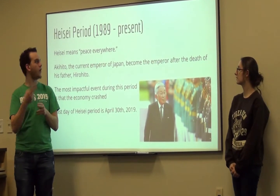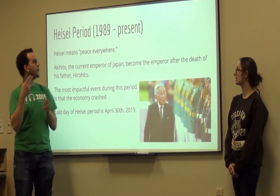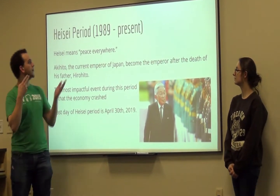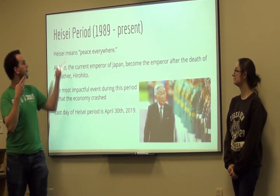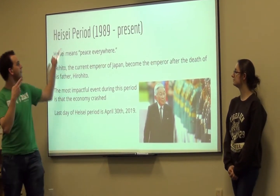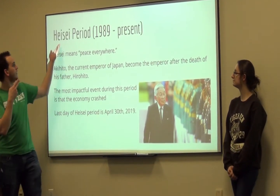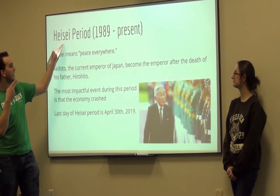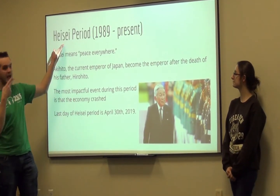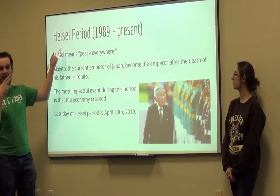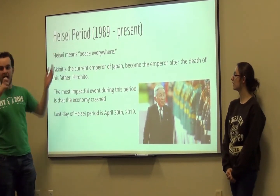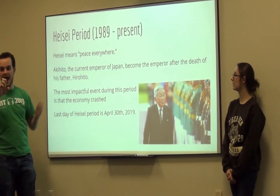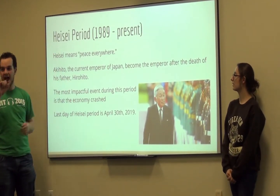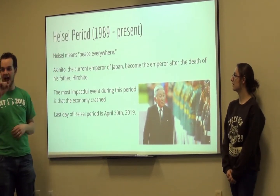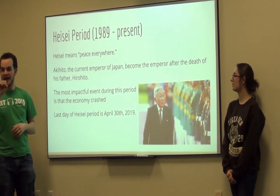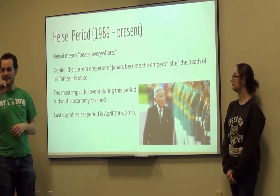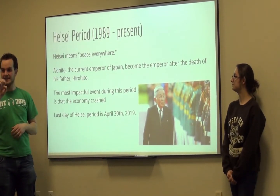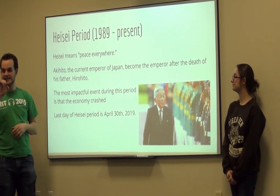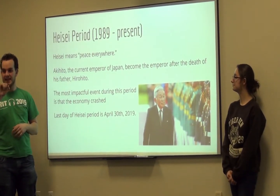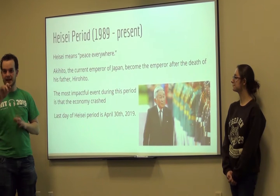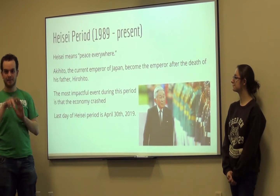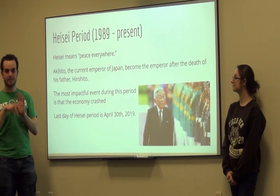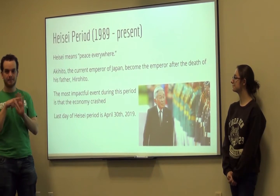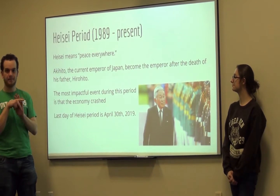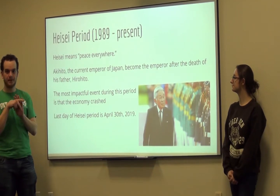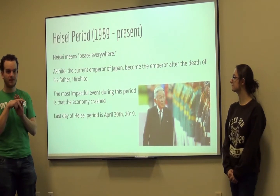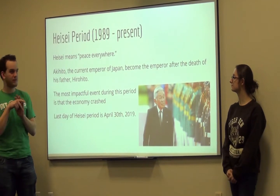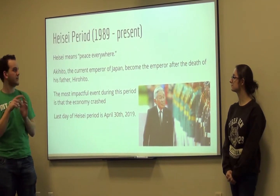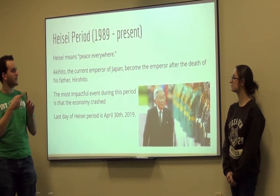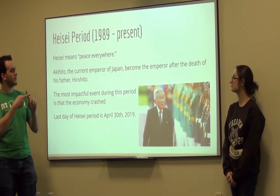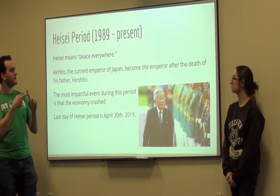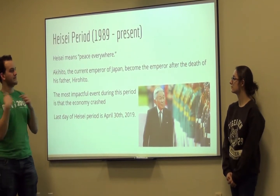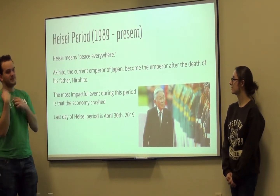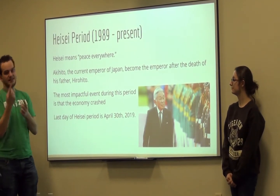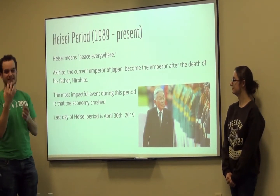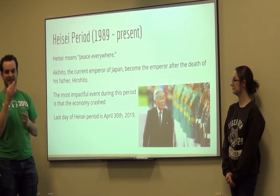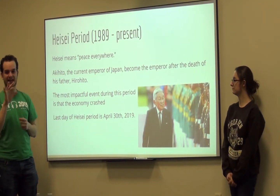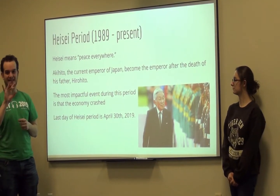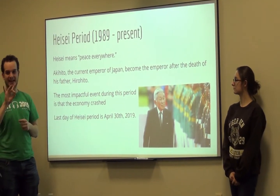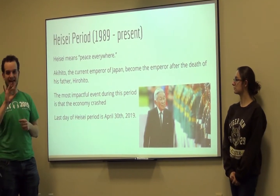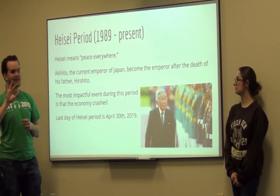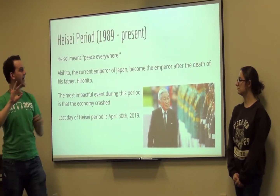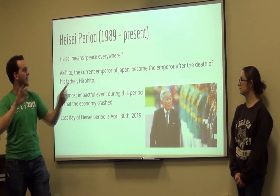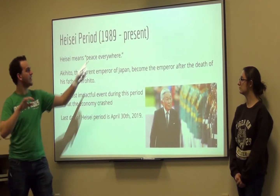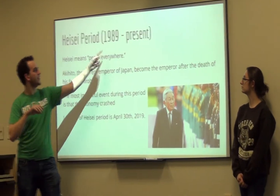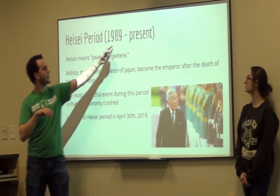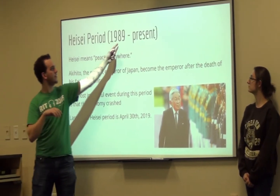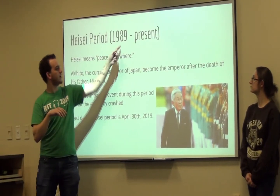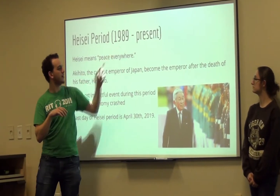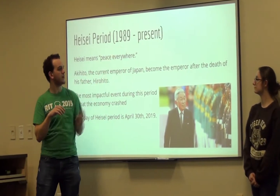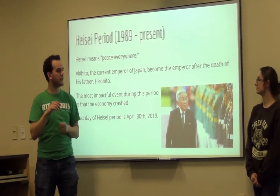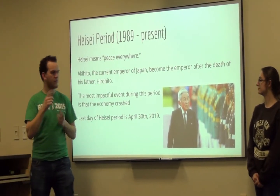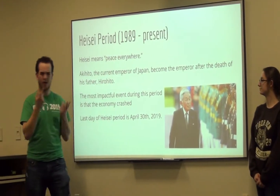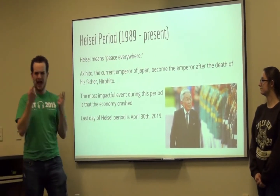So the modern period in Japan is called the Heisei period, and that's been in place since